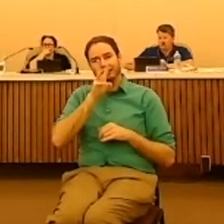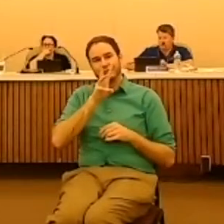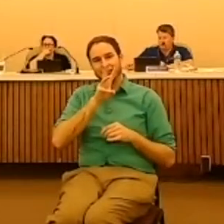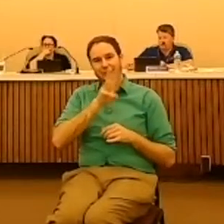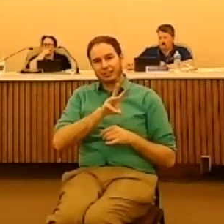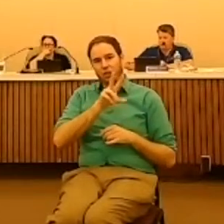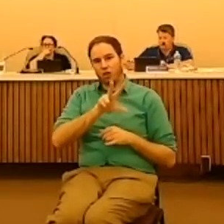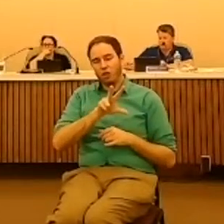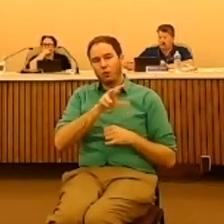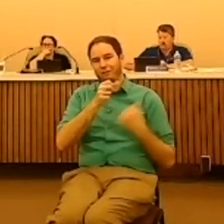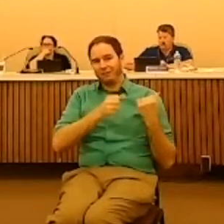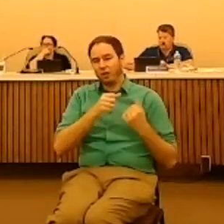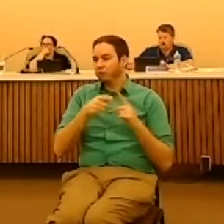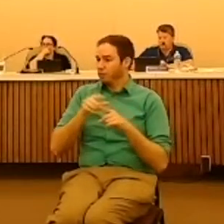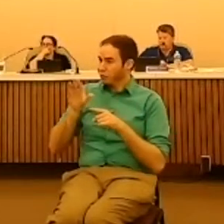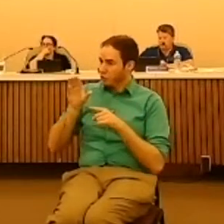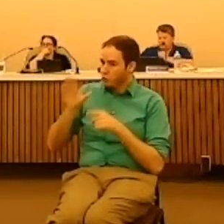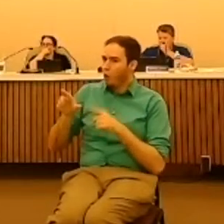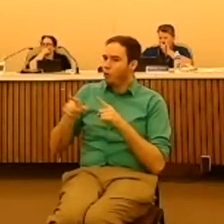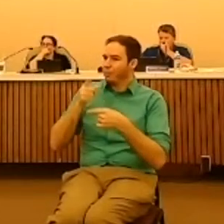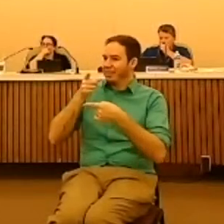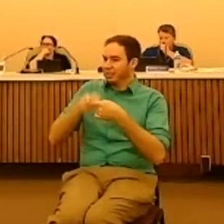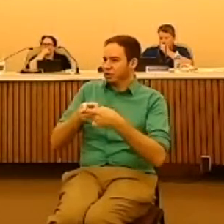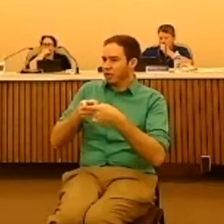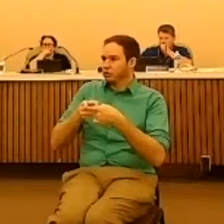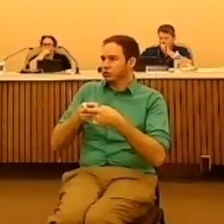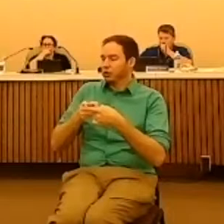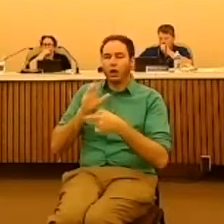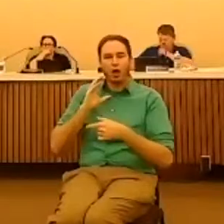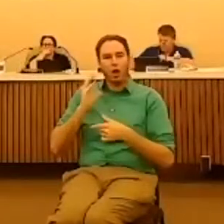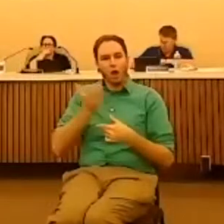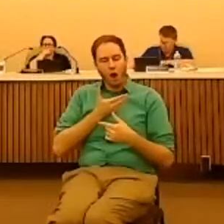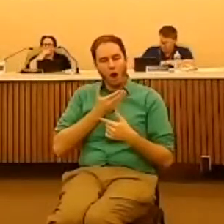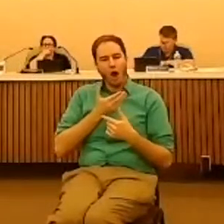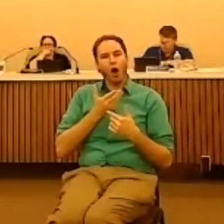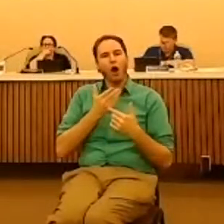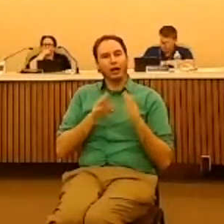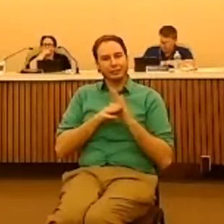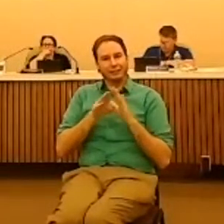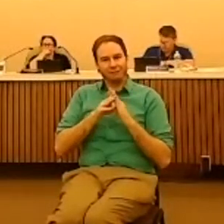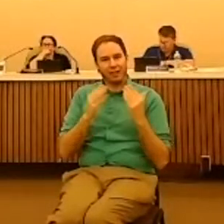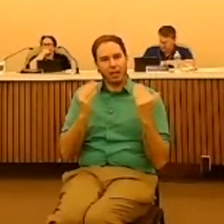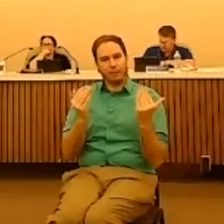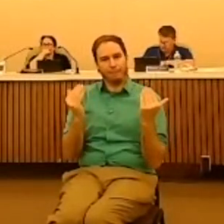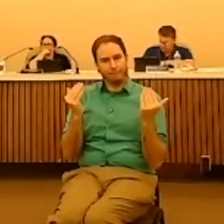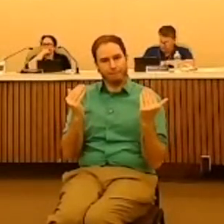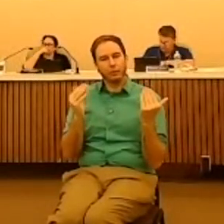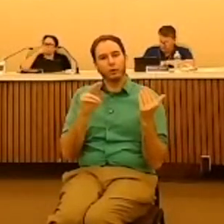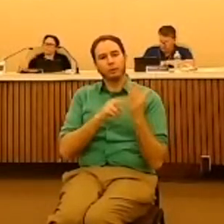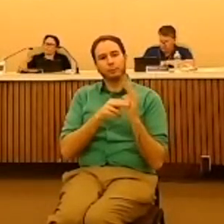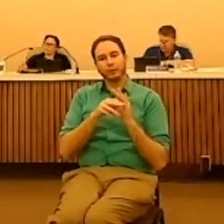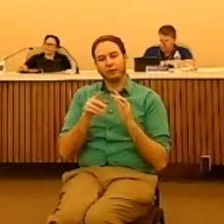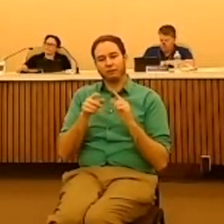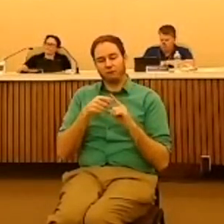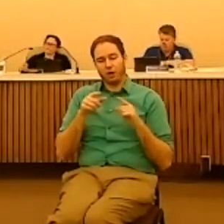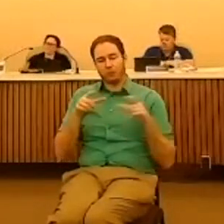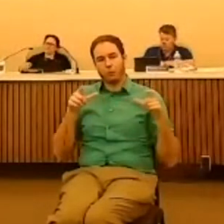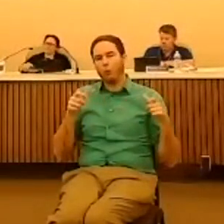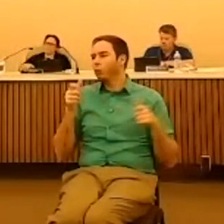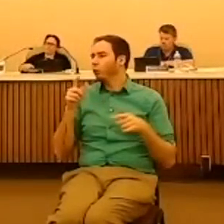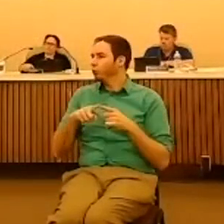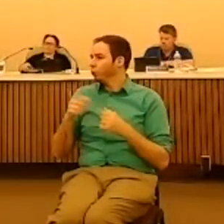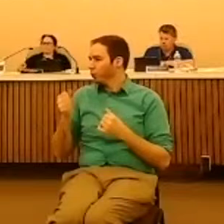from your development or at the intersection? From our development. Okay. So 63 vehicles onto which